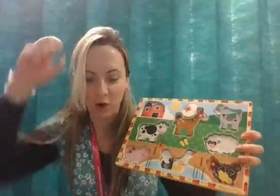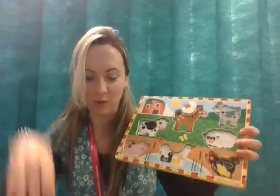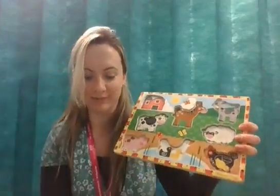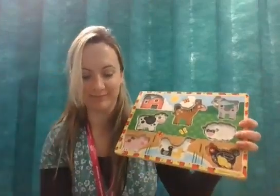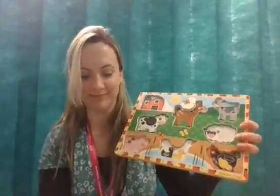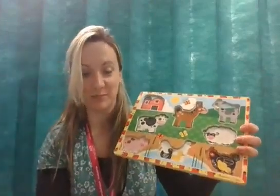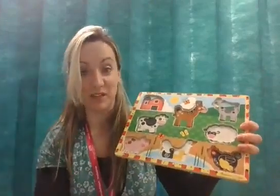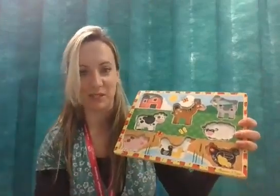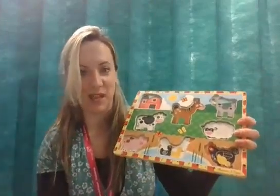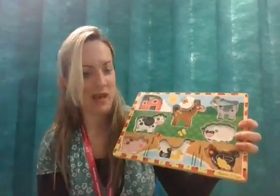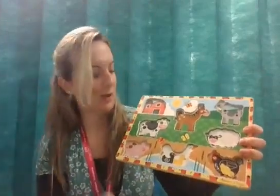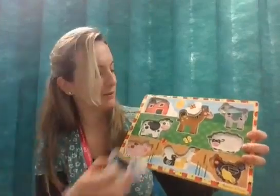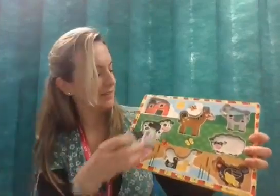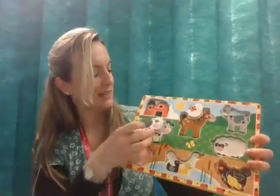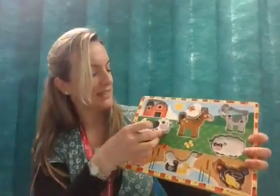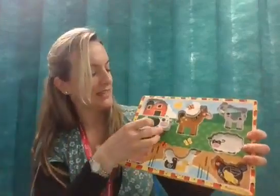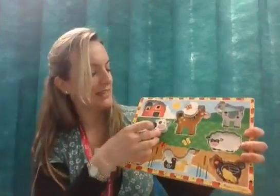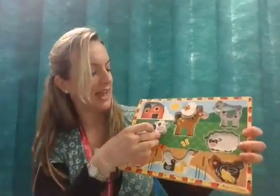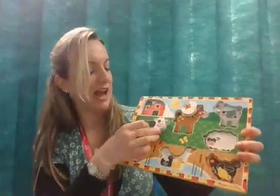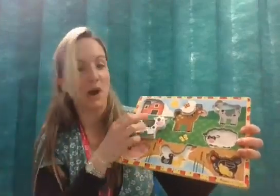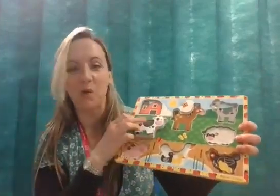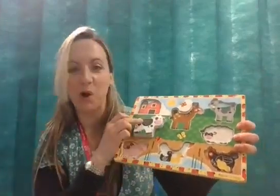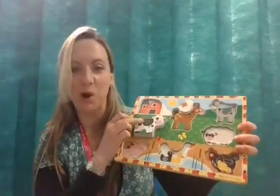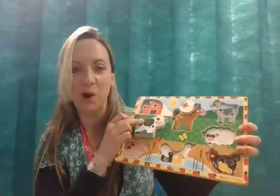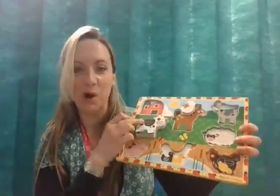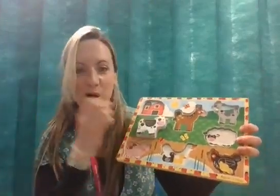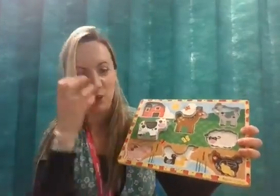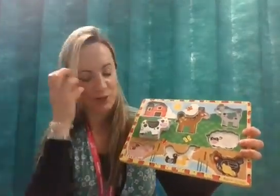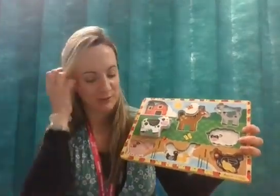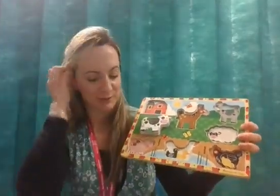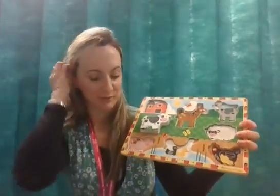cow. There's cow. Cow on.